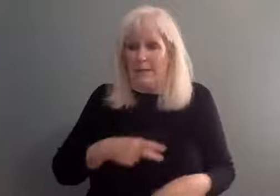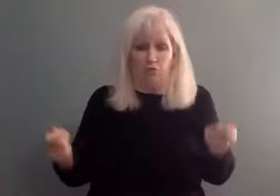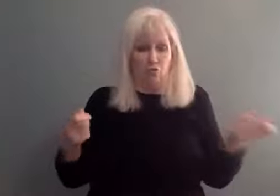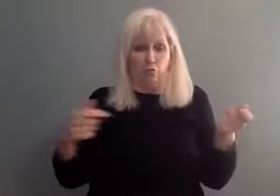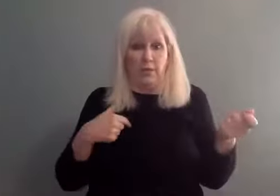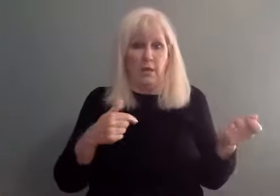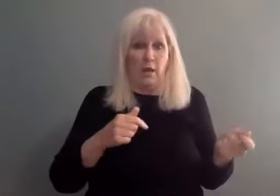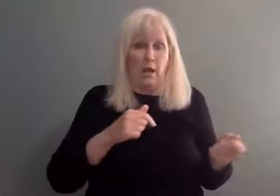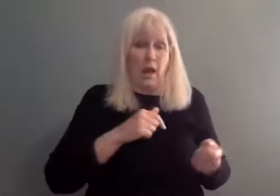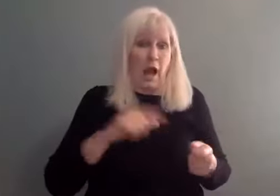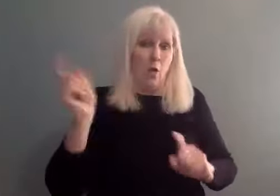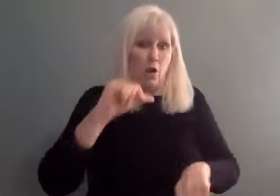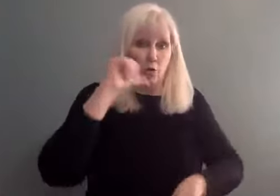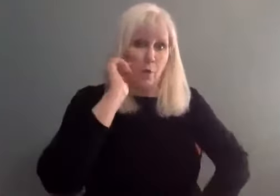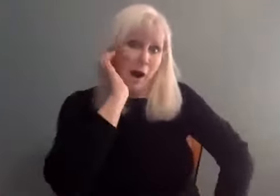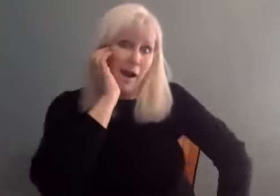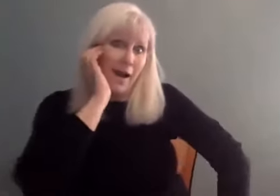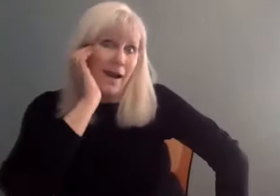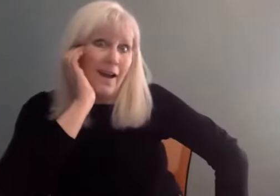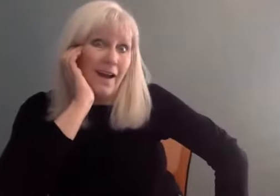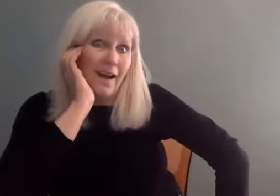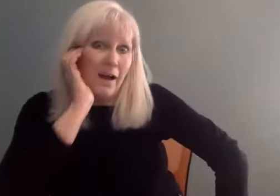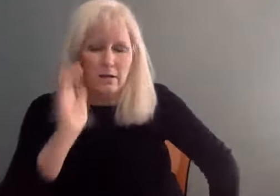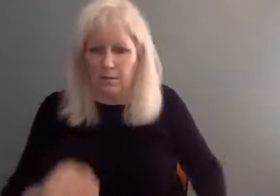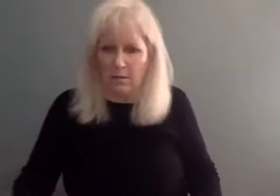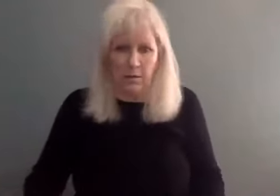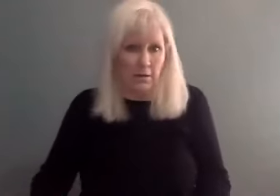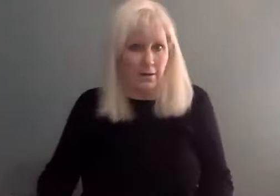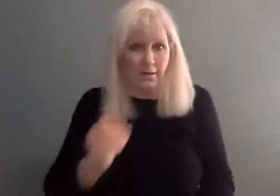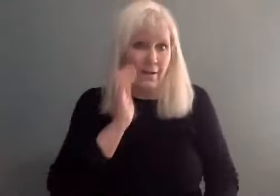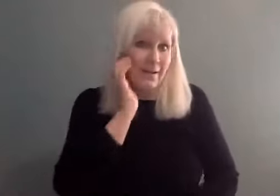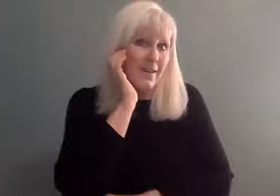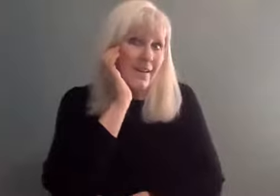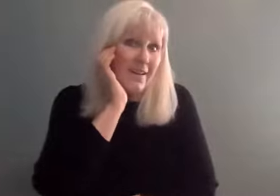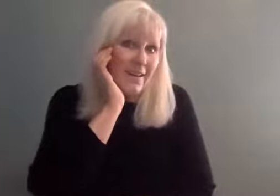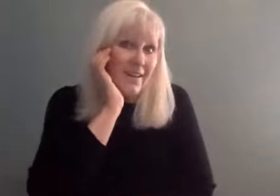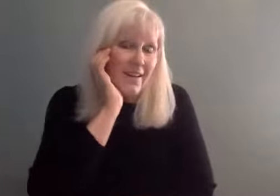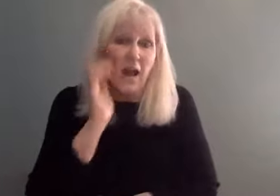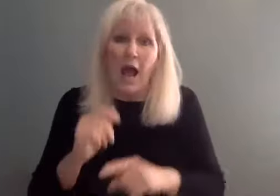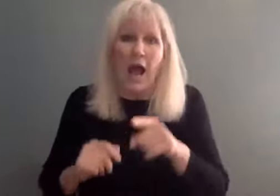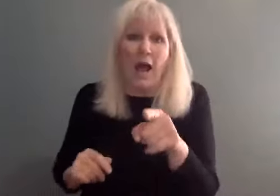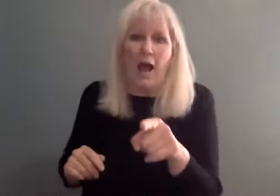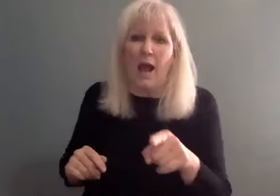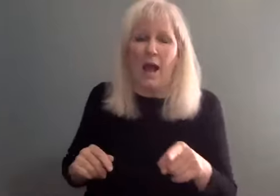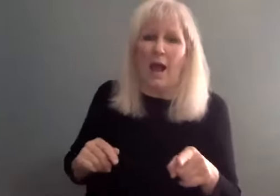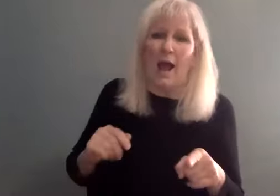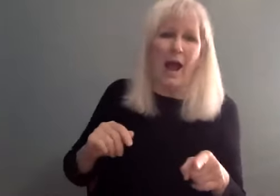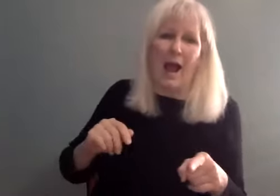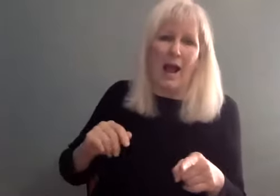bar. My art talent. I had to slide across the bar, the love of my family. I had to slide across the bar and give to